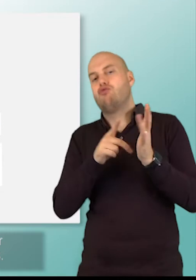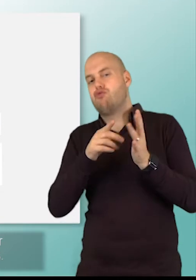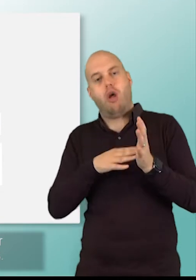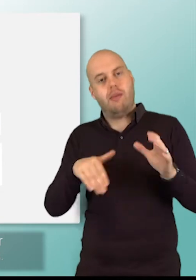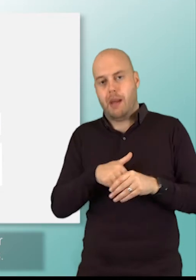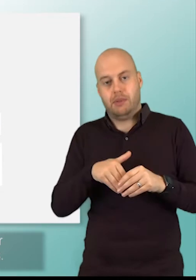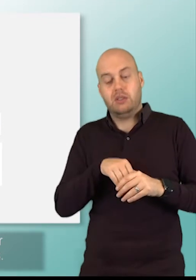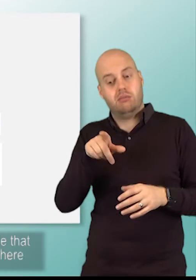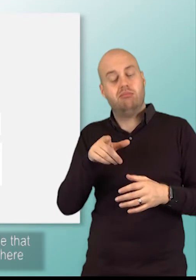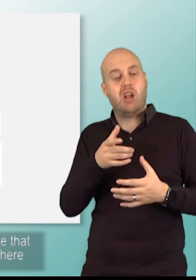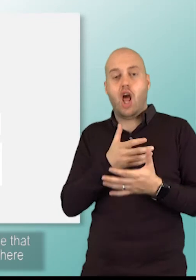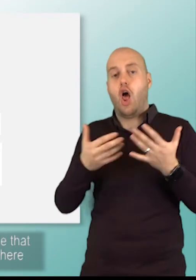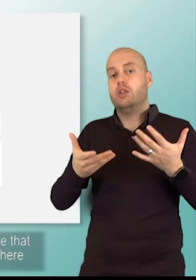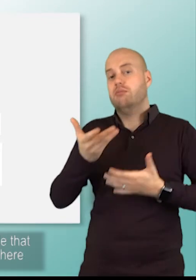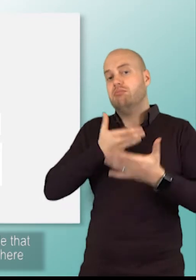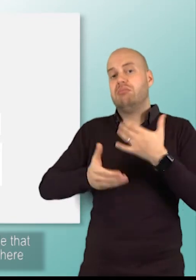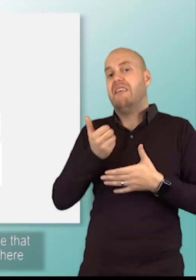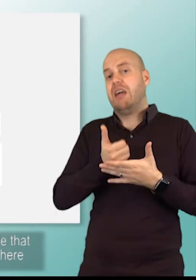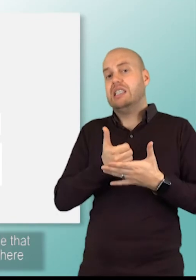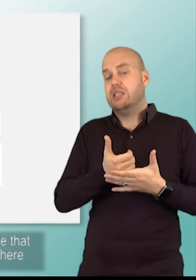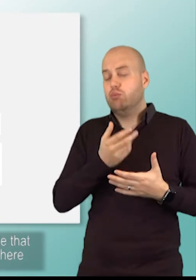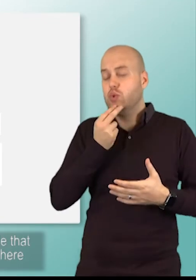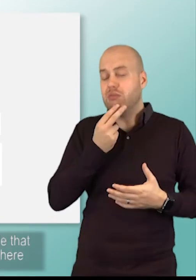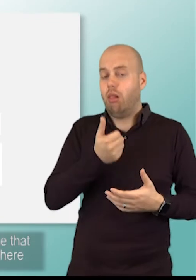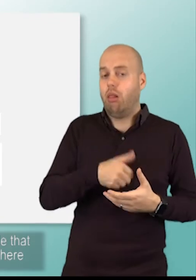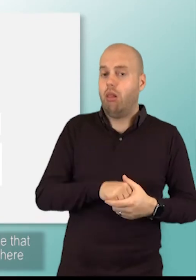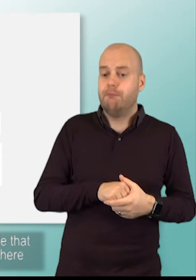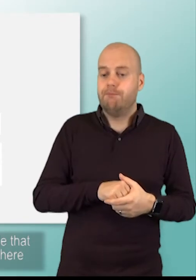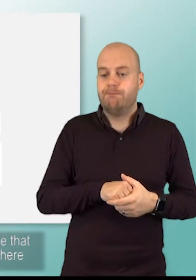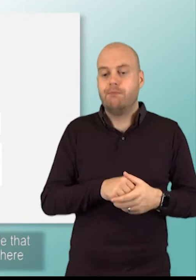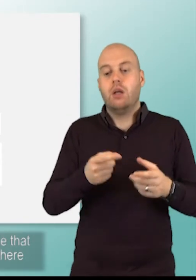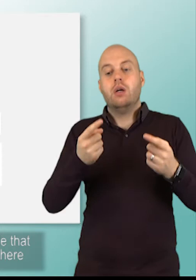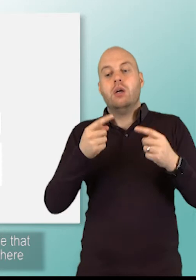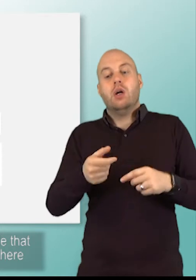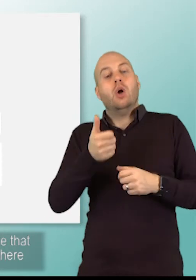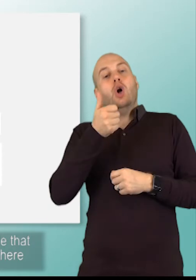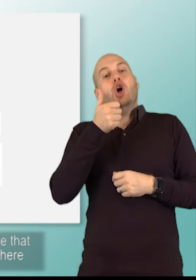advice for trustees. And the Good Governance Award